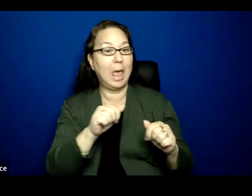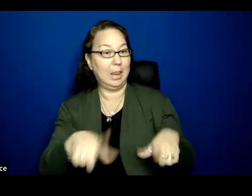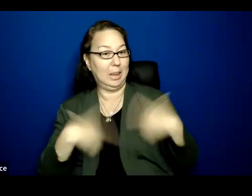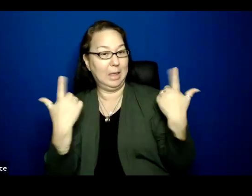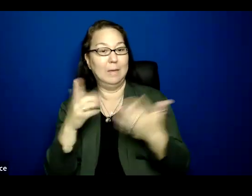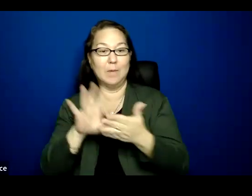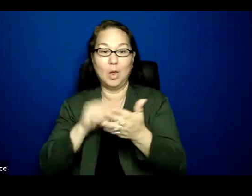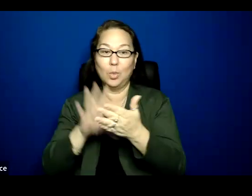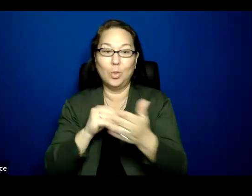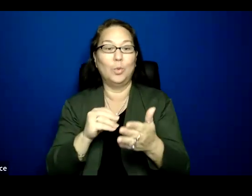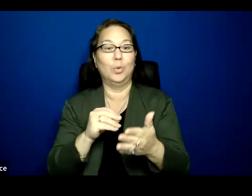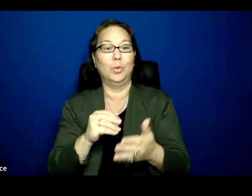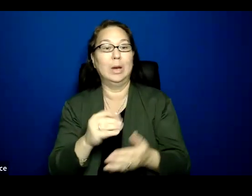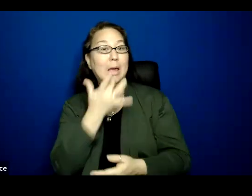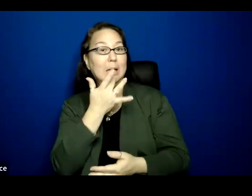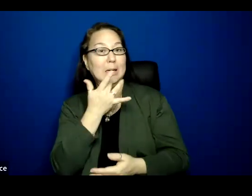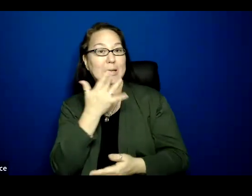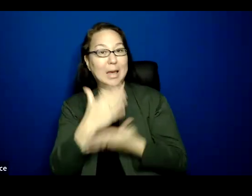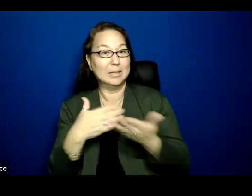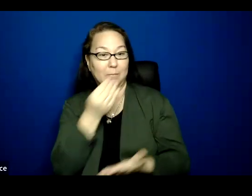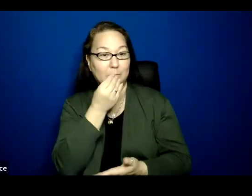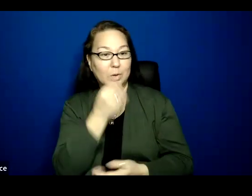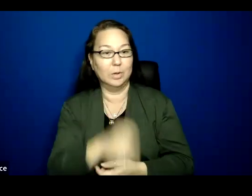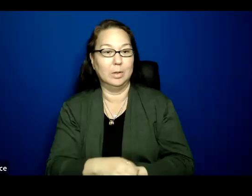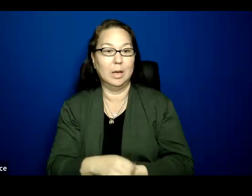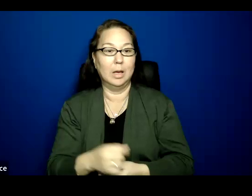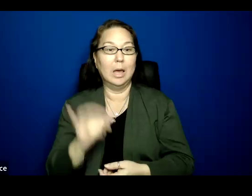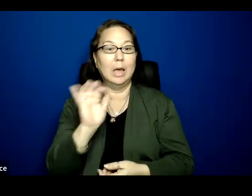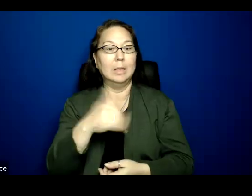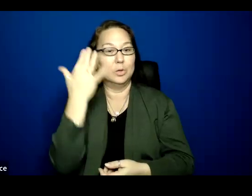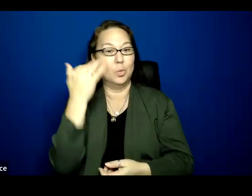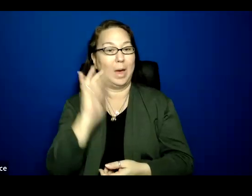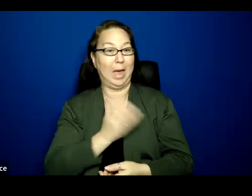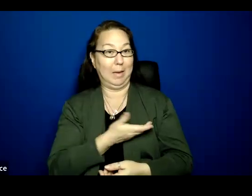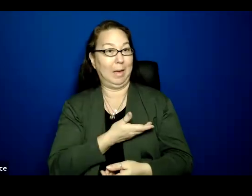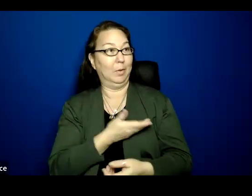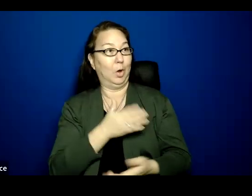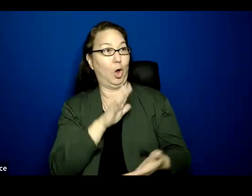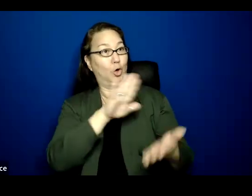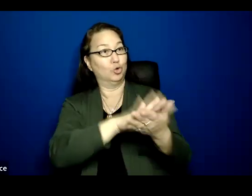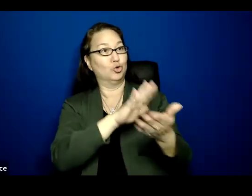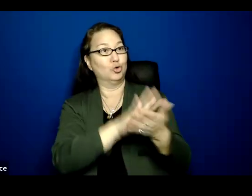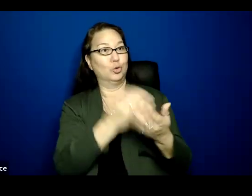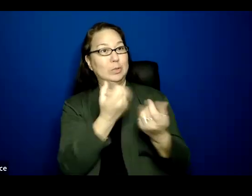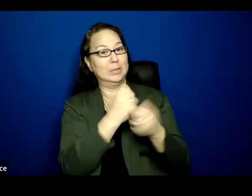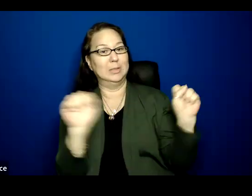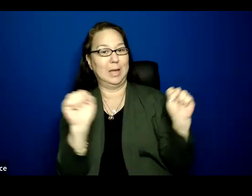the academy is that it's a school that is safe and fun. Thank you.